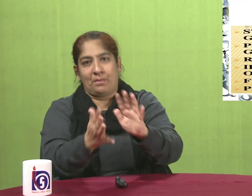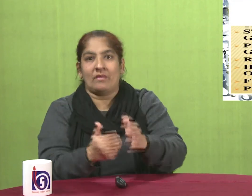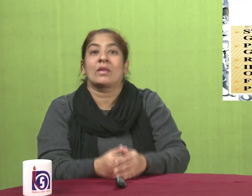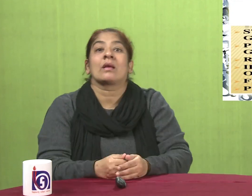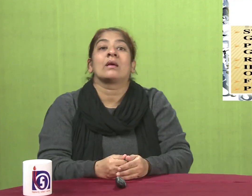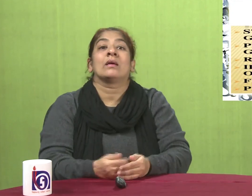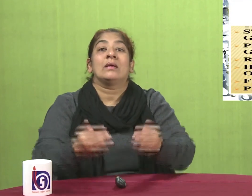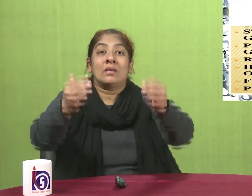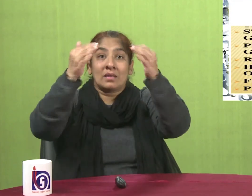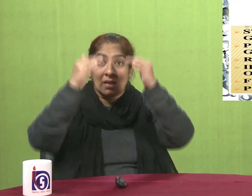protection of goods,